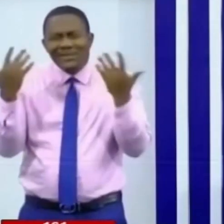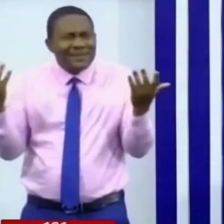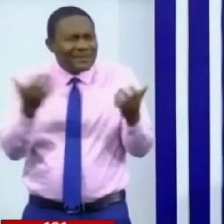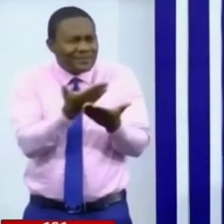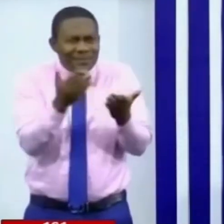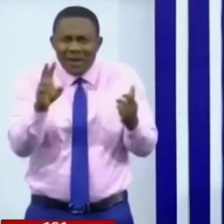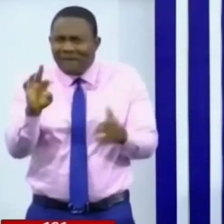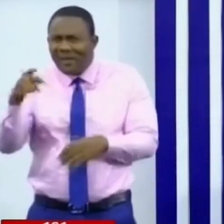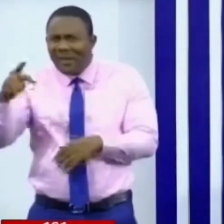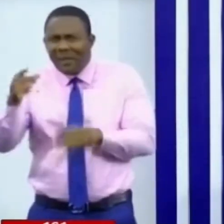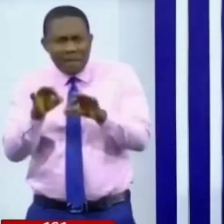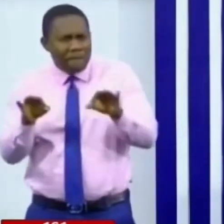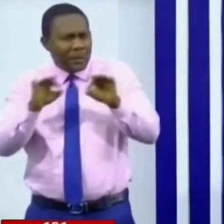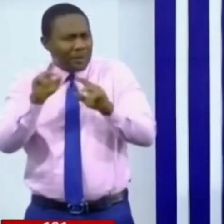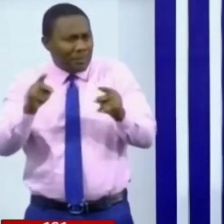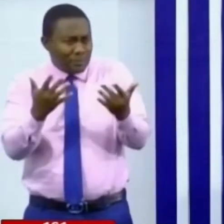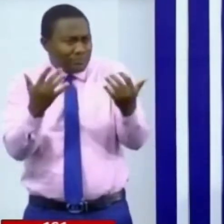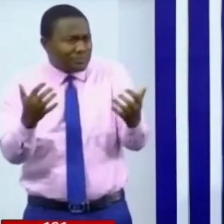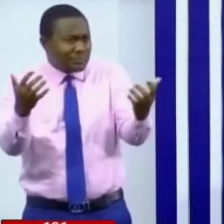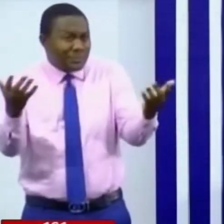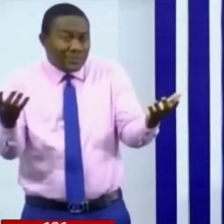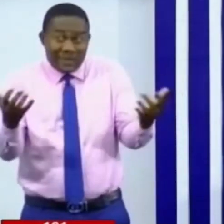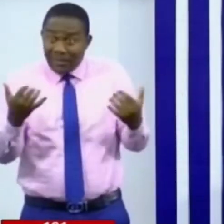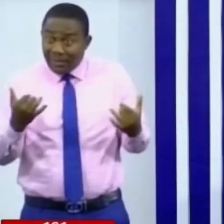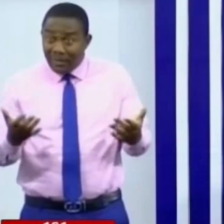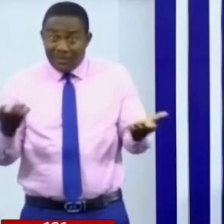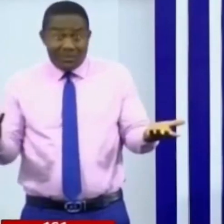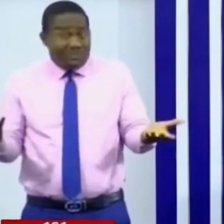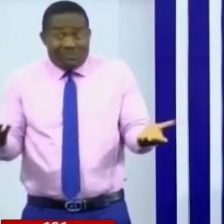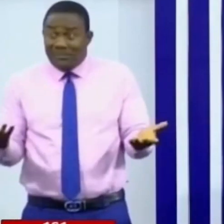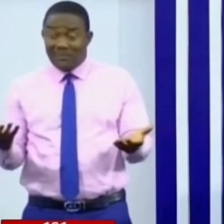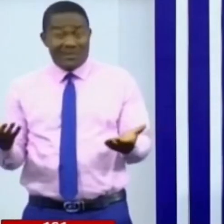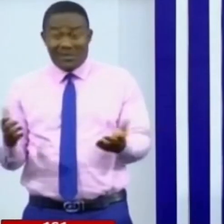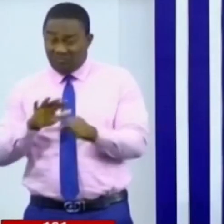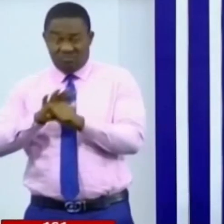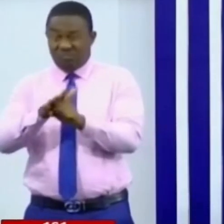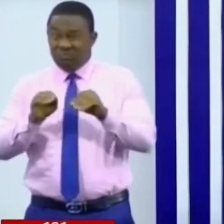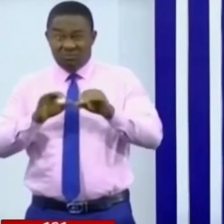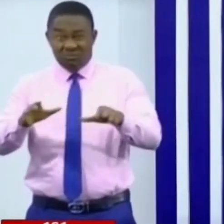VIP people. In this material, Obianyobiao.